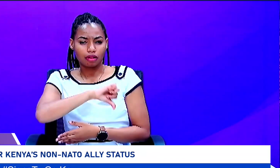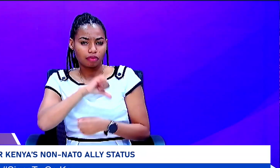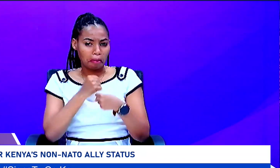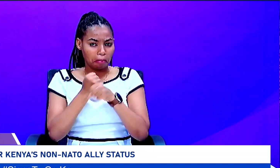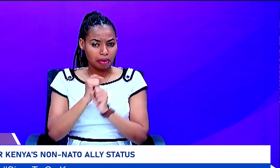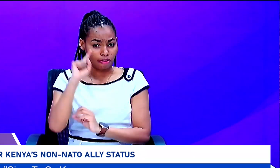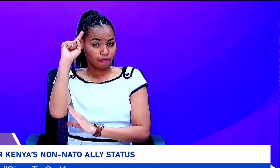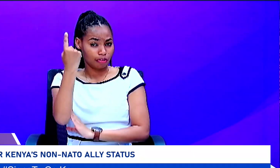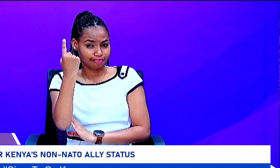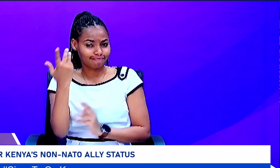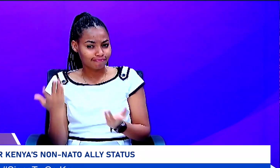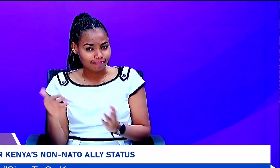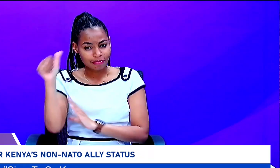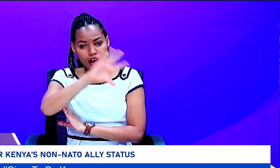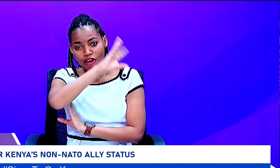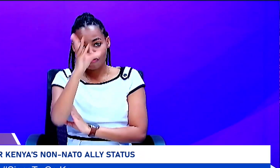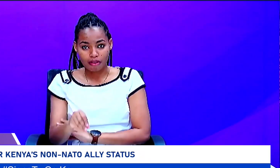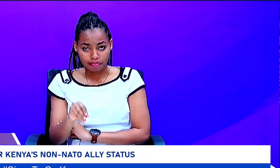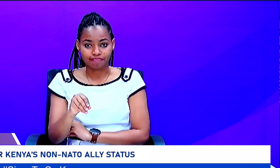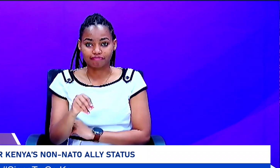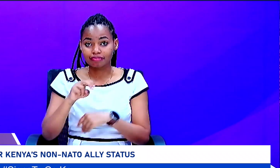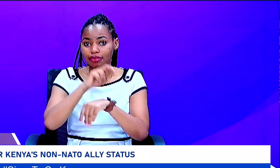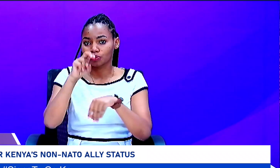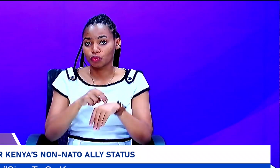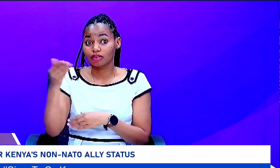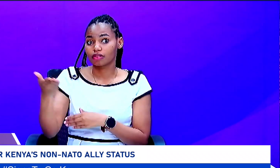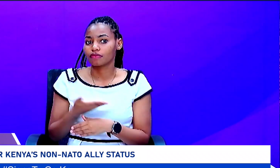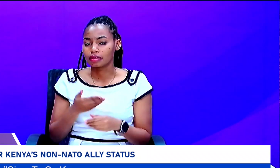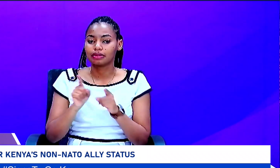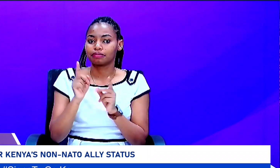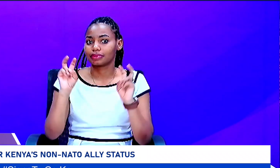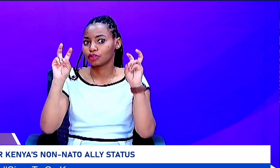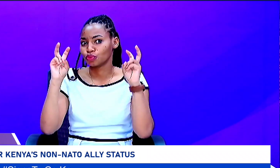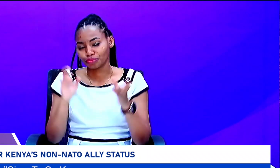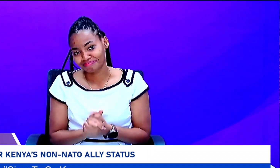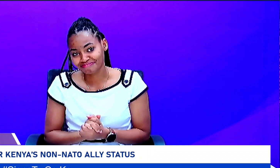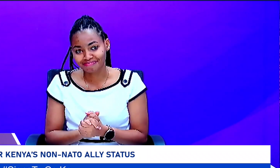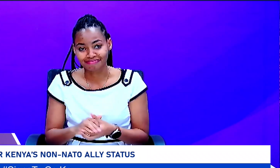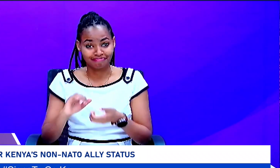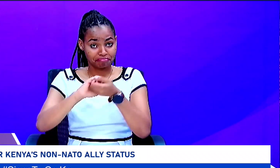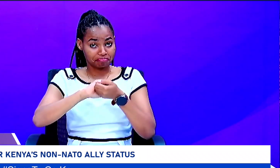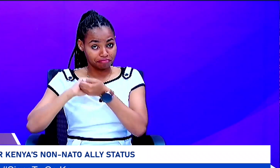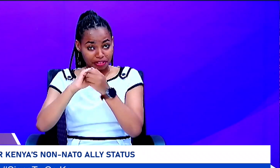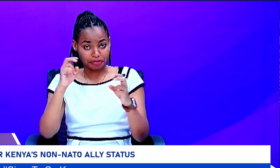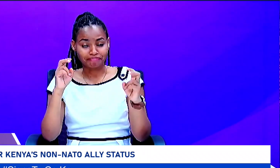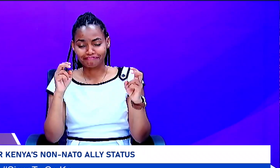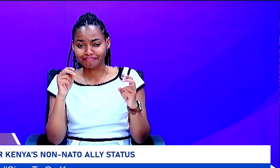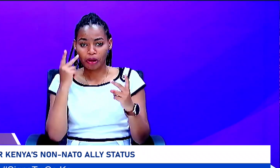The designation gives Kenya certain military and financial advantages, making it